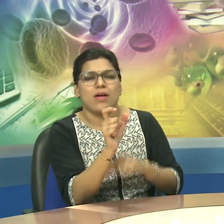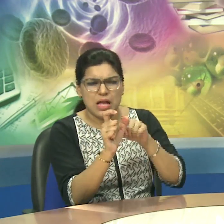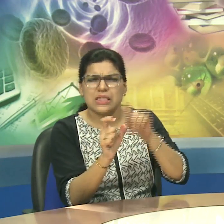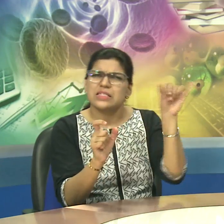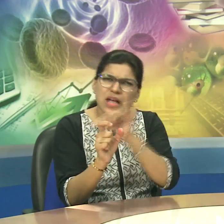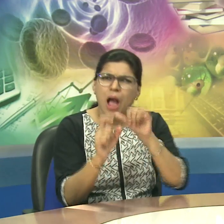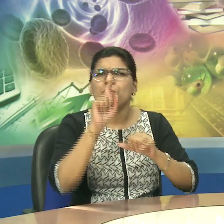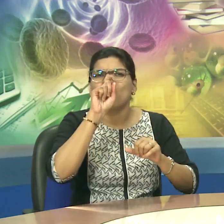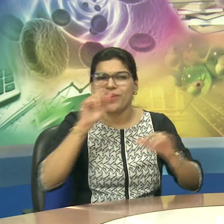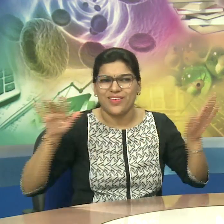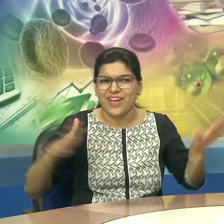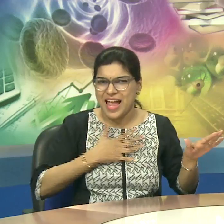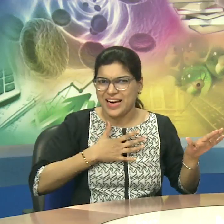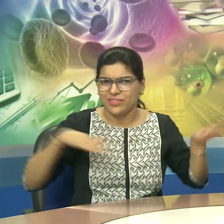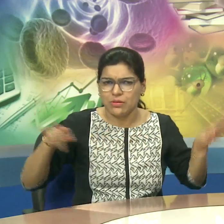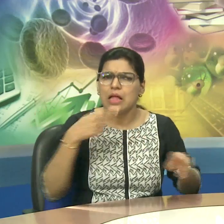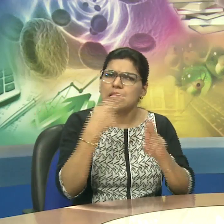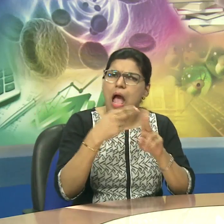in India. They are the all